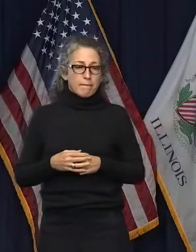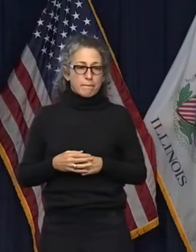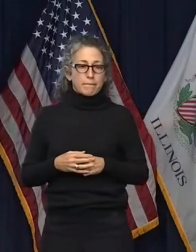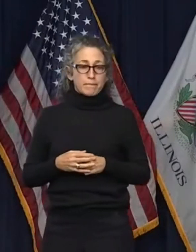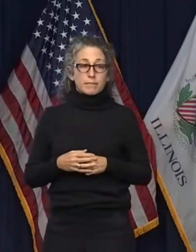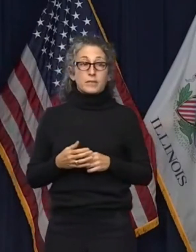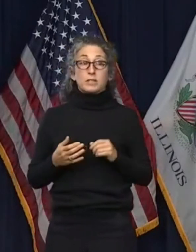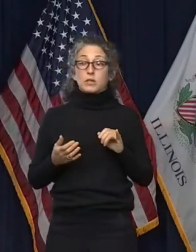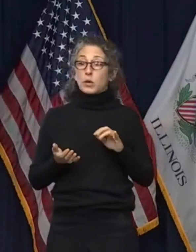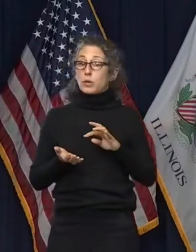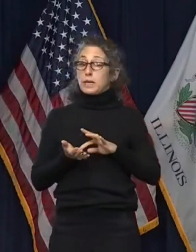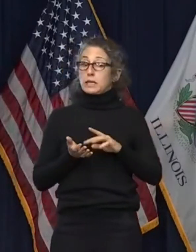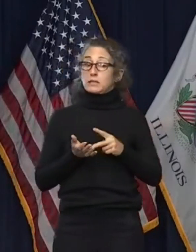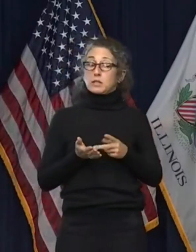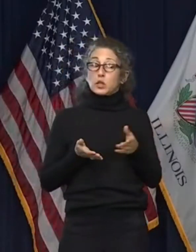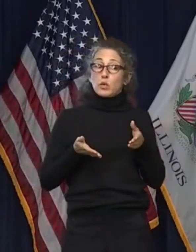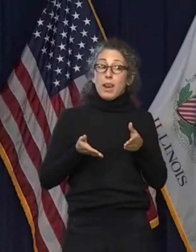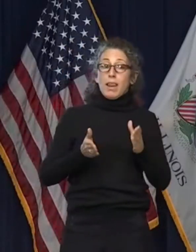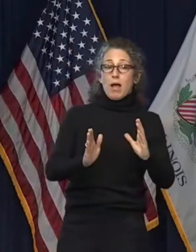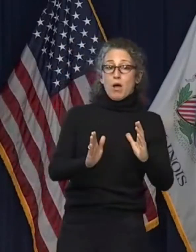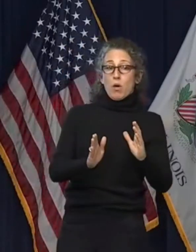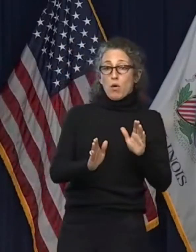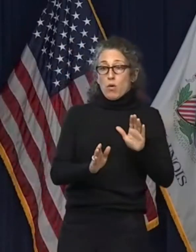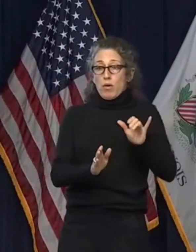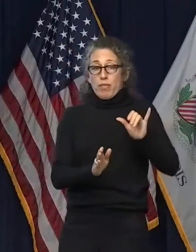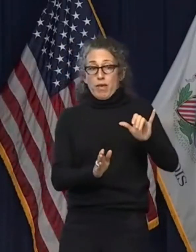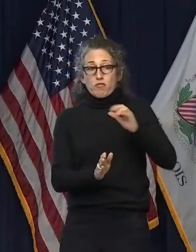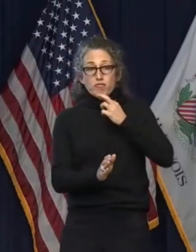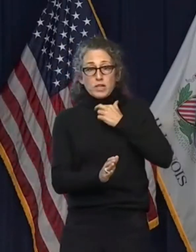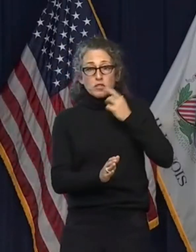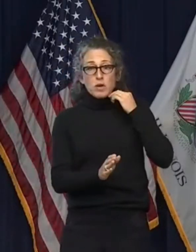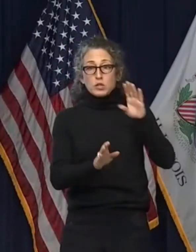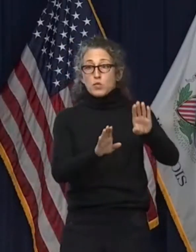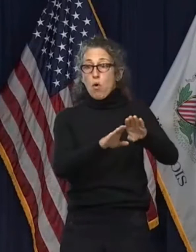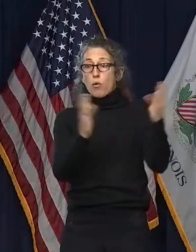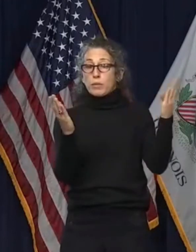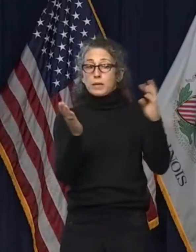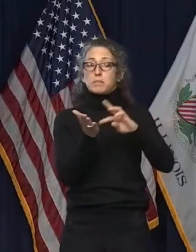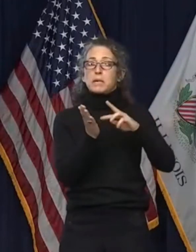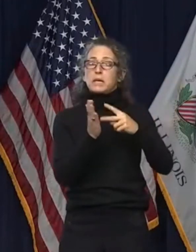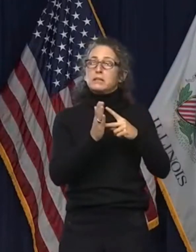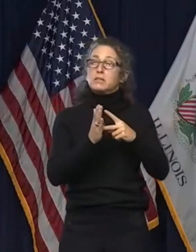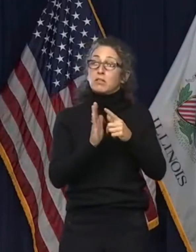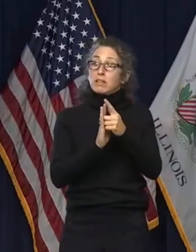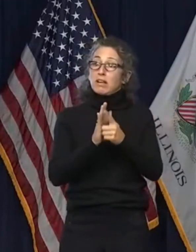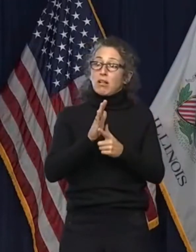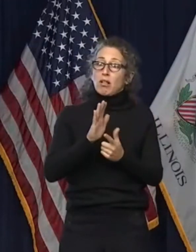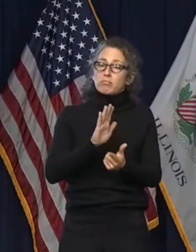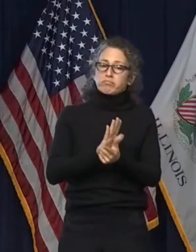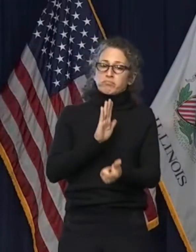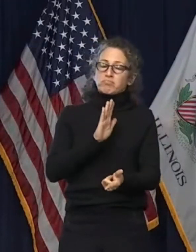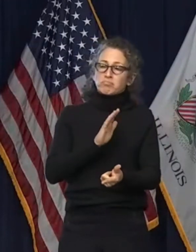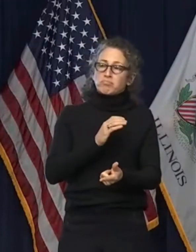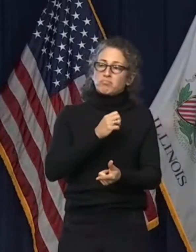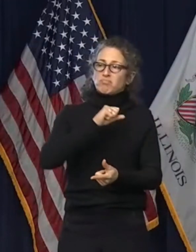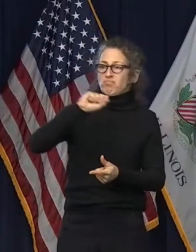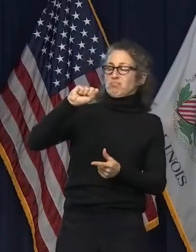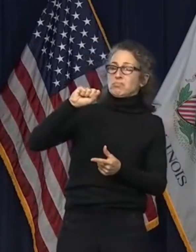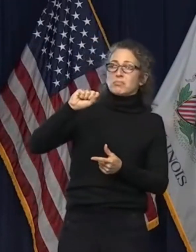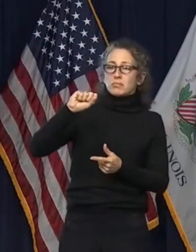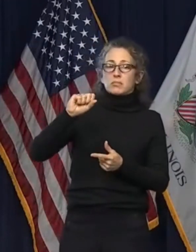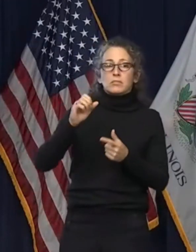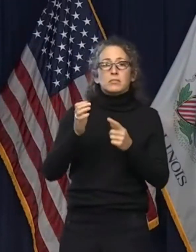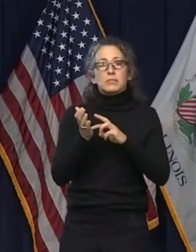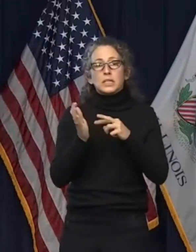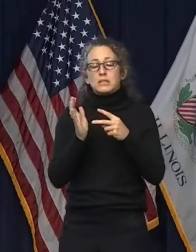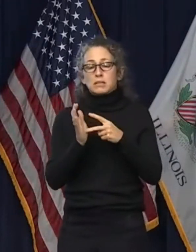you know, allowing a restaurant to open in defiance of the law is